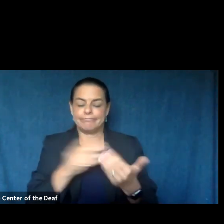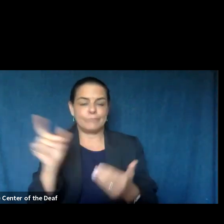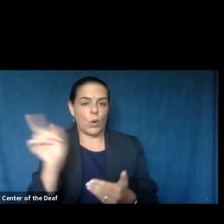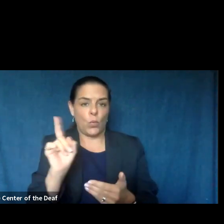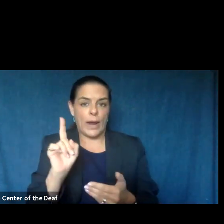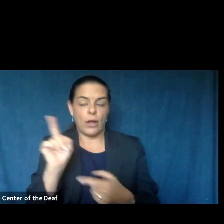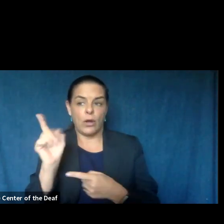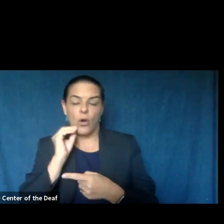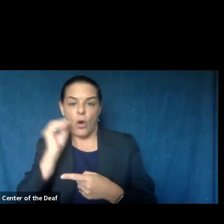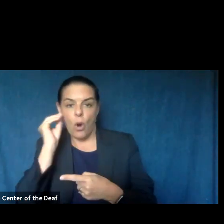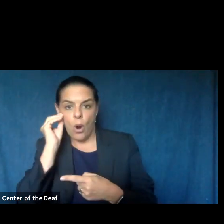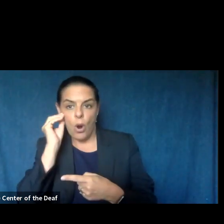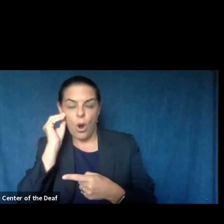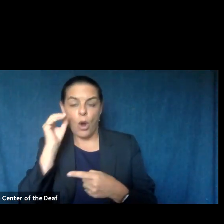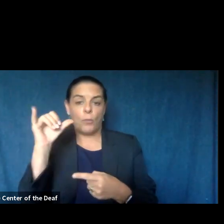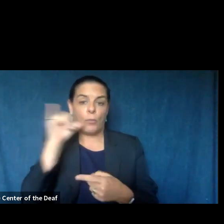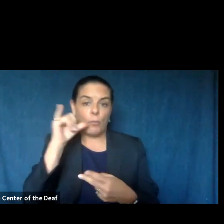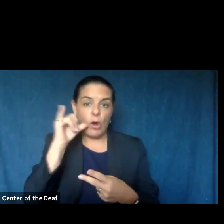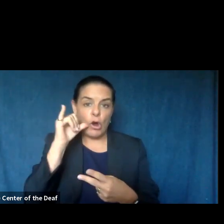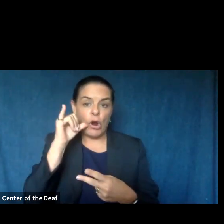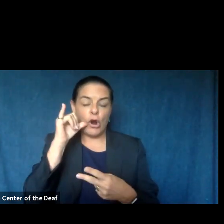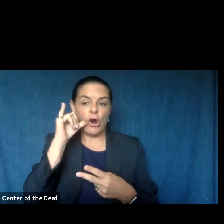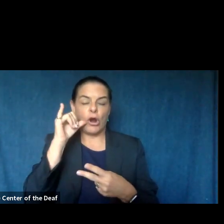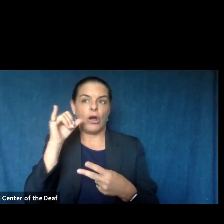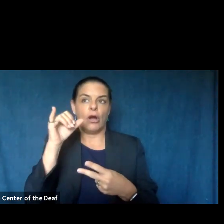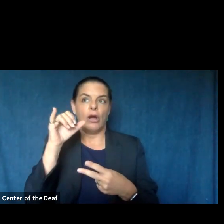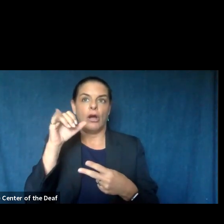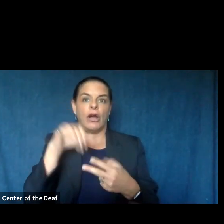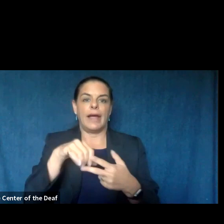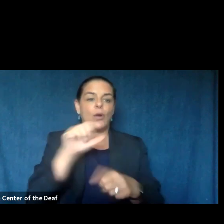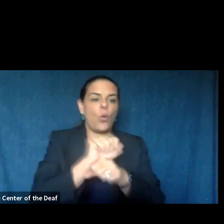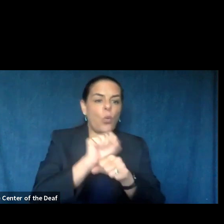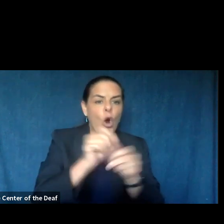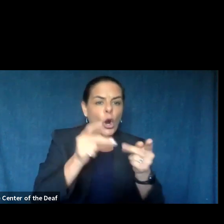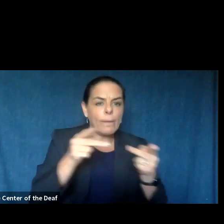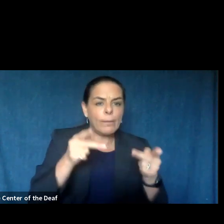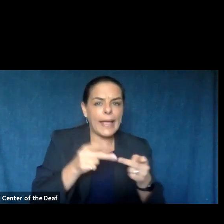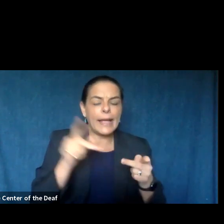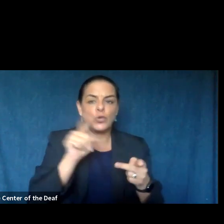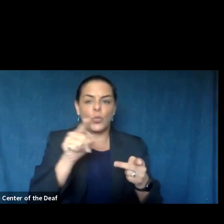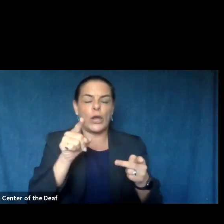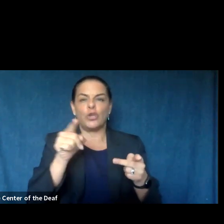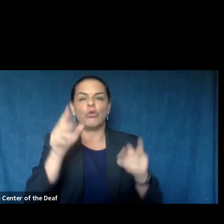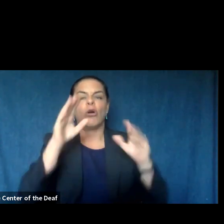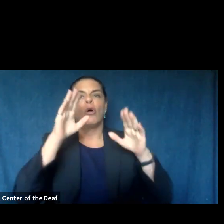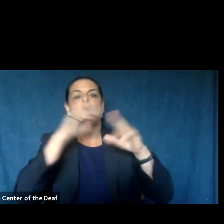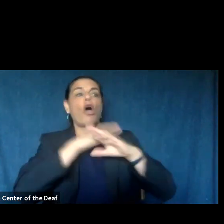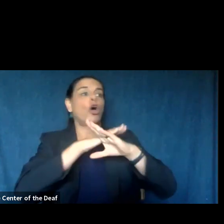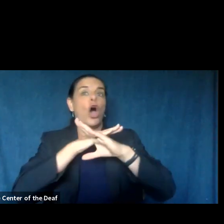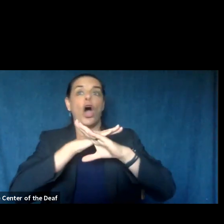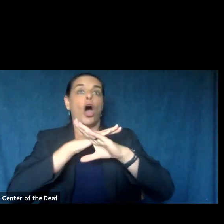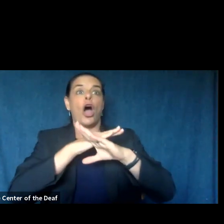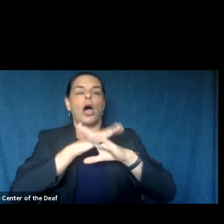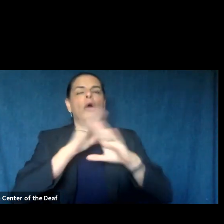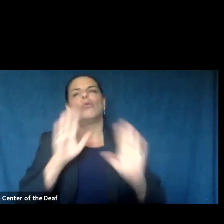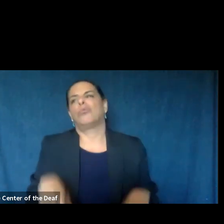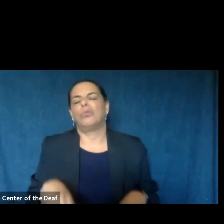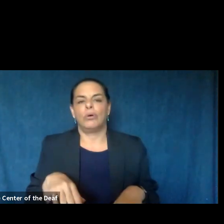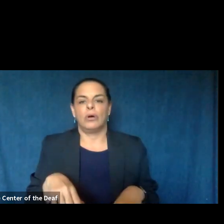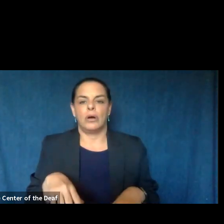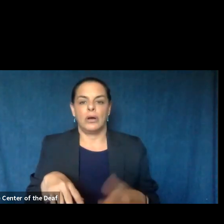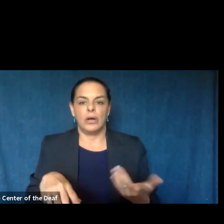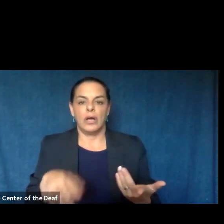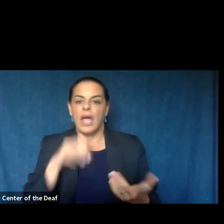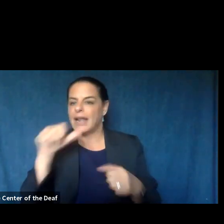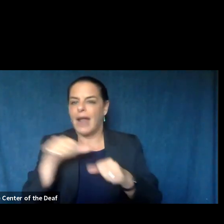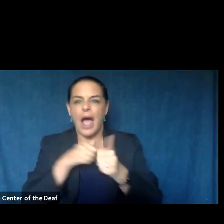at home, in the bar, in the club, or not in the club, at workplaces where you're letting your guard down and not practicing